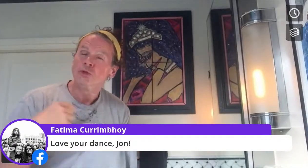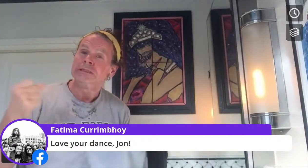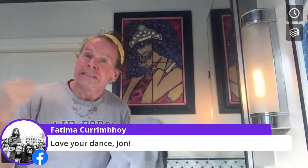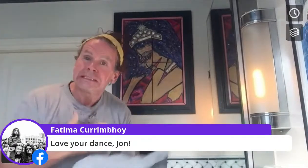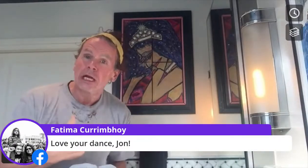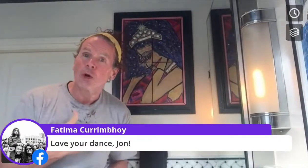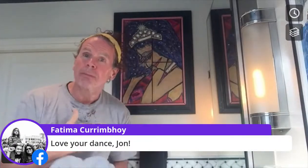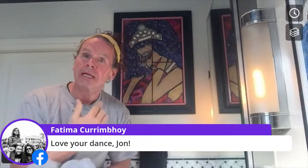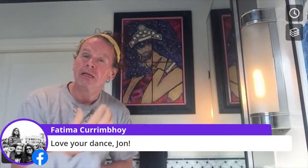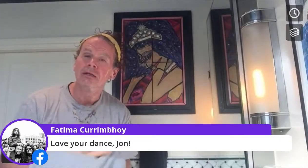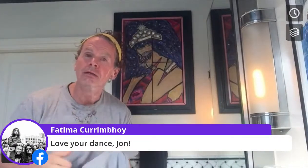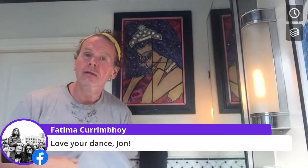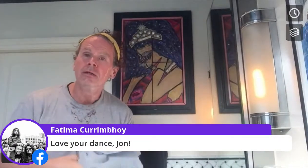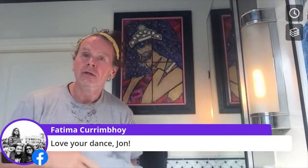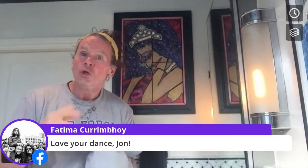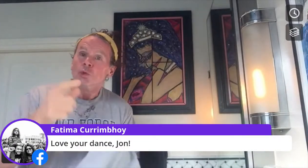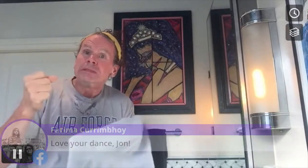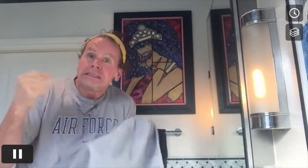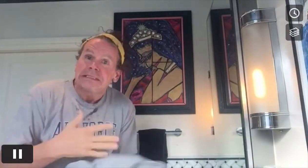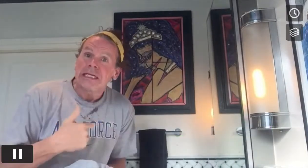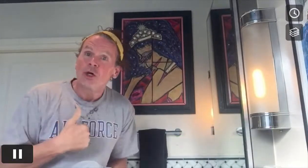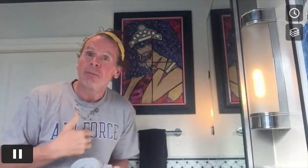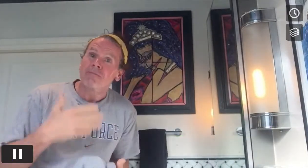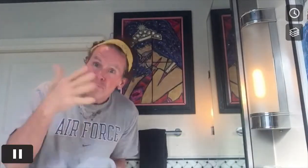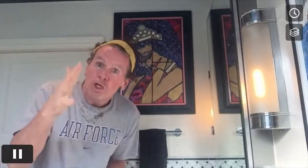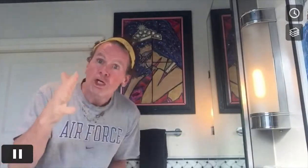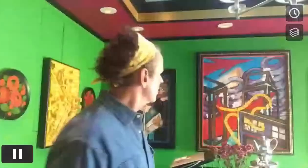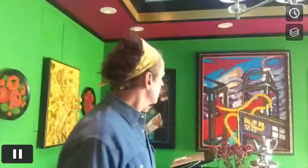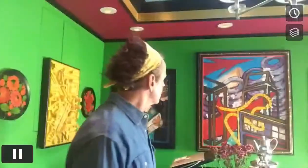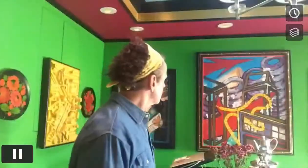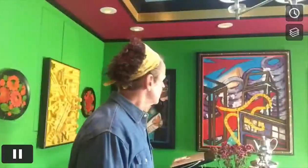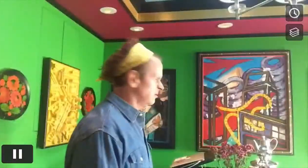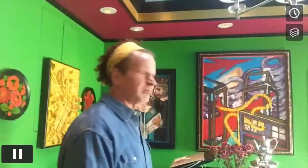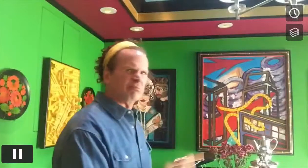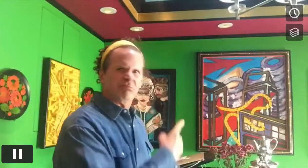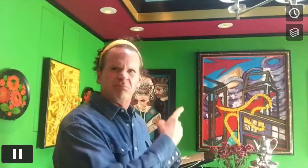Stop! Stop looking at me! You're scaring me! You scared me!